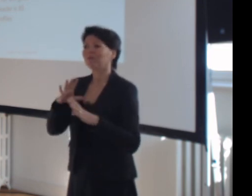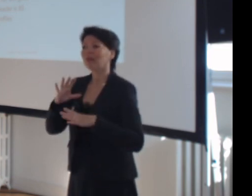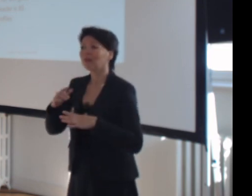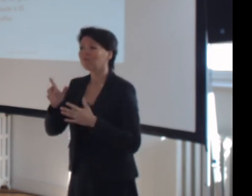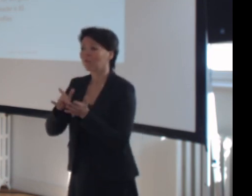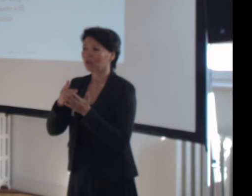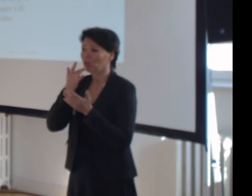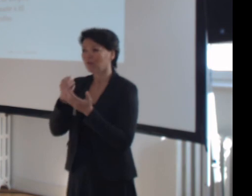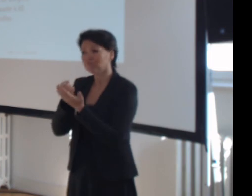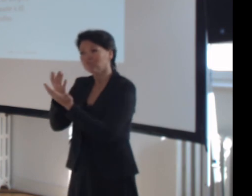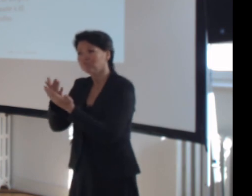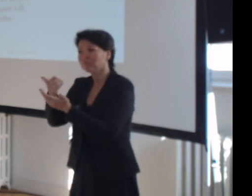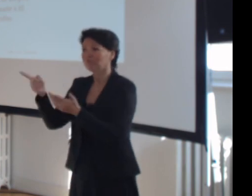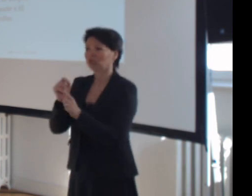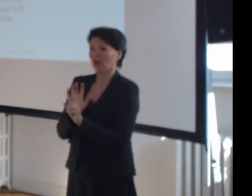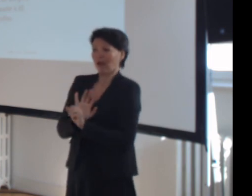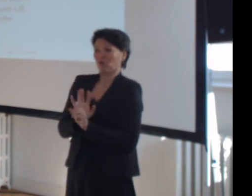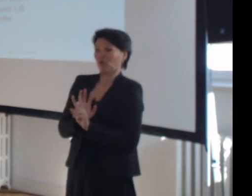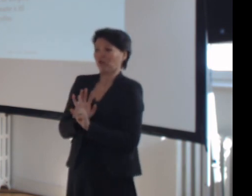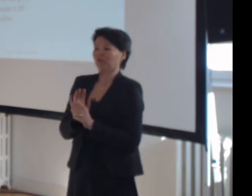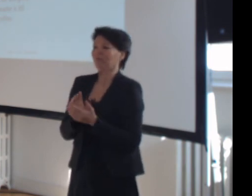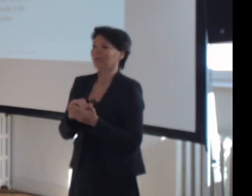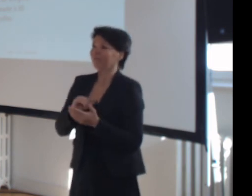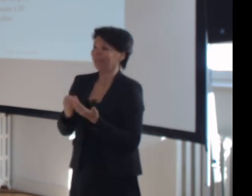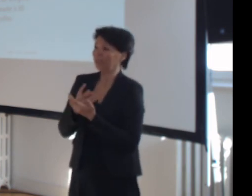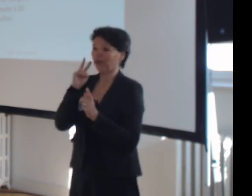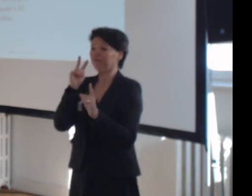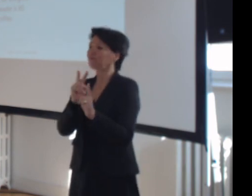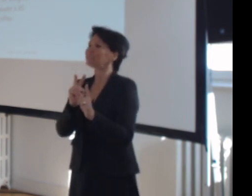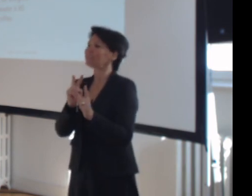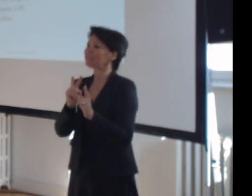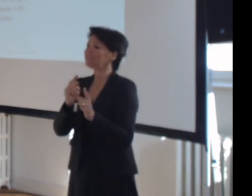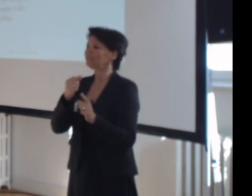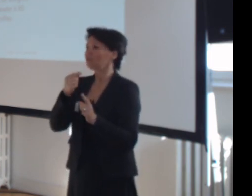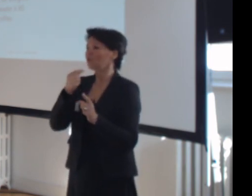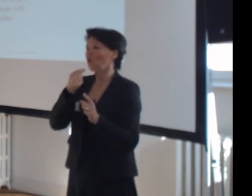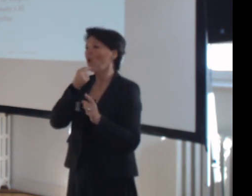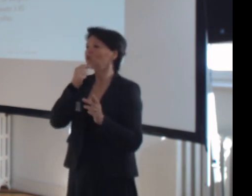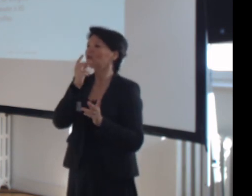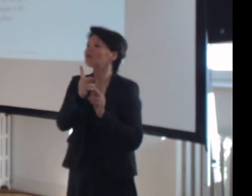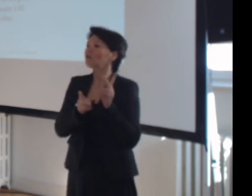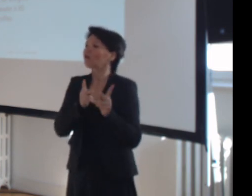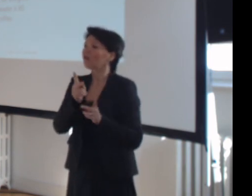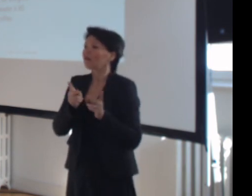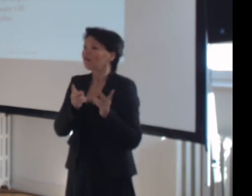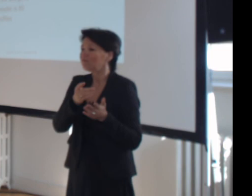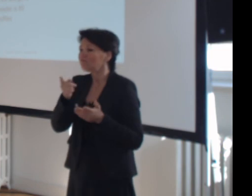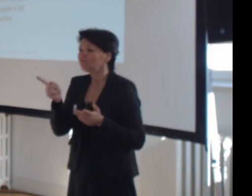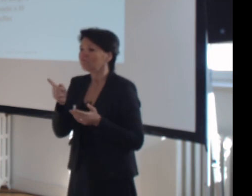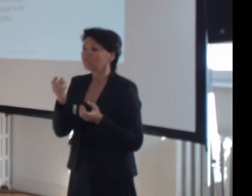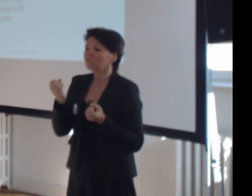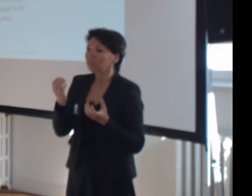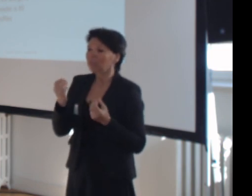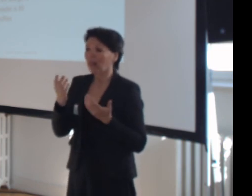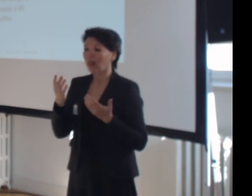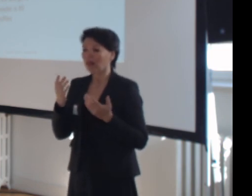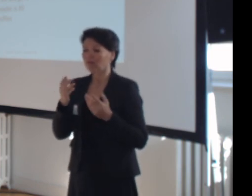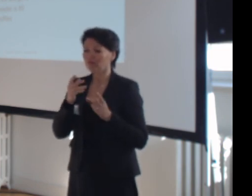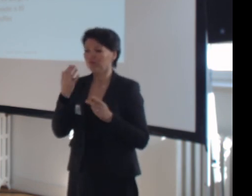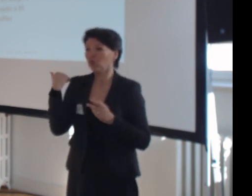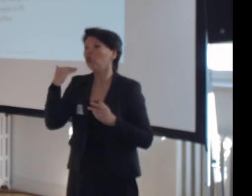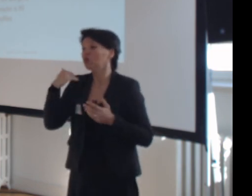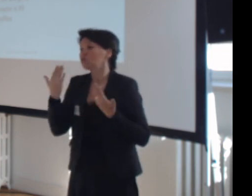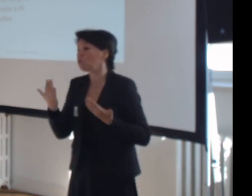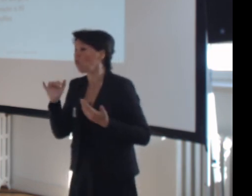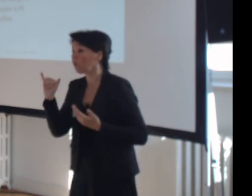views around elderly care. Before, you can maybe say that care was mostly situated around the body, taking care of the